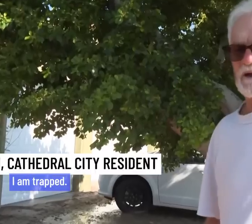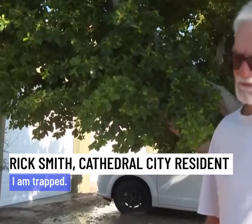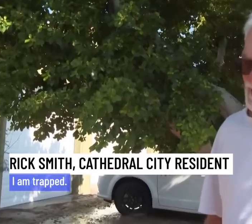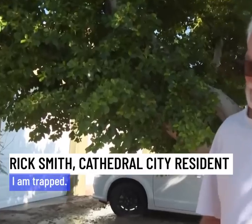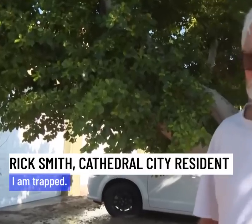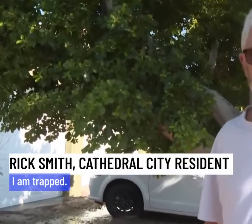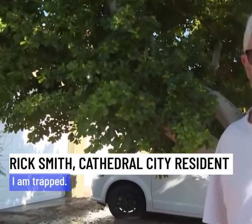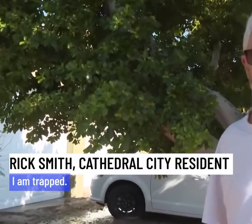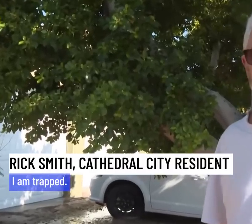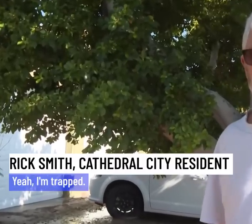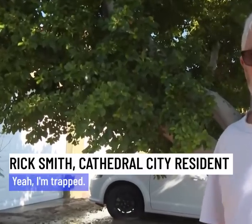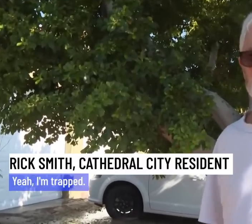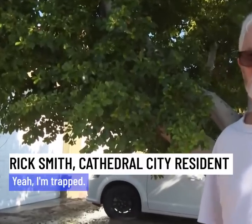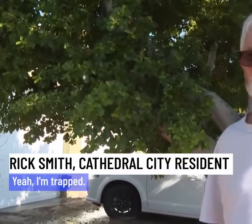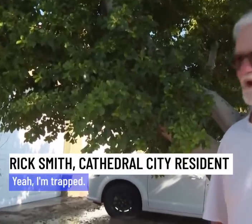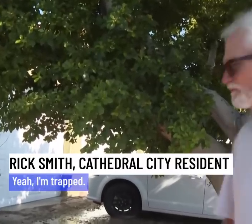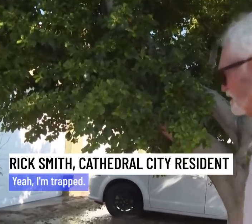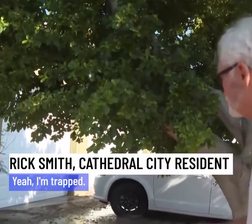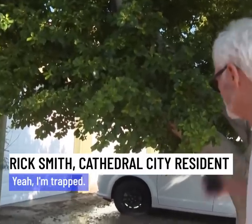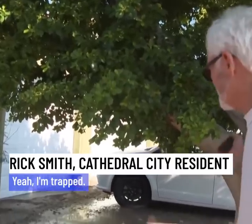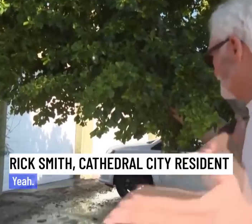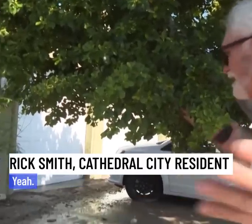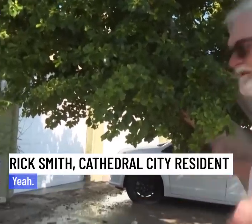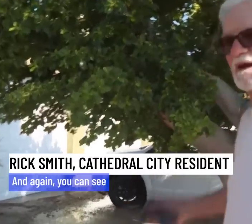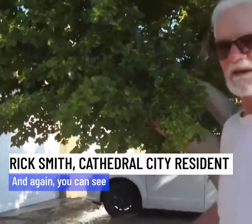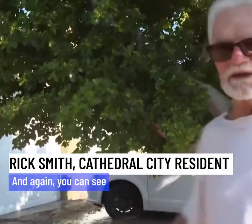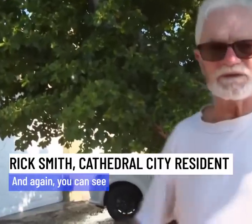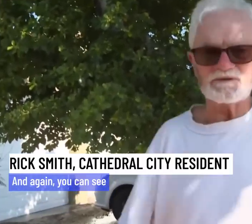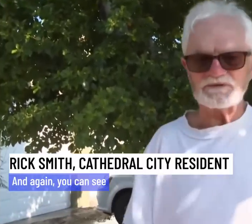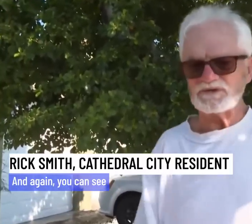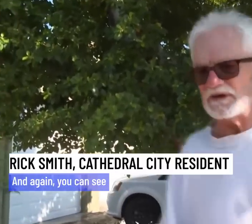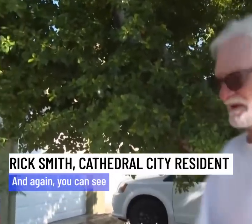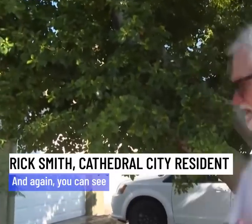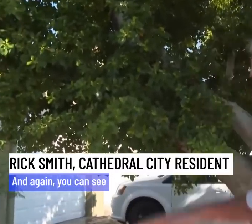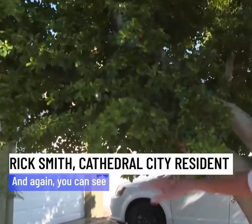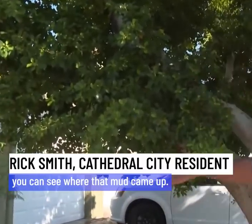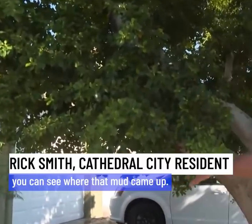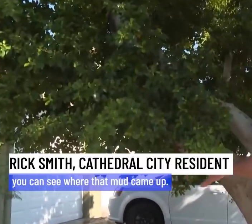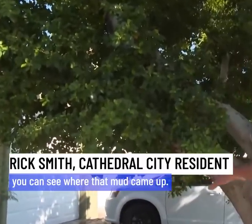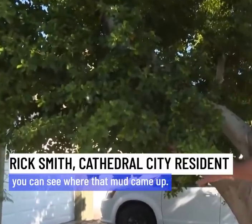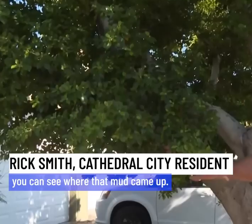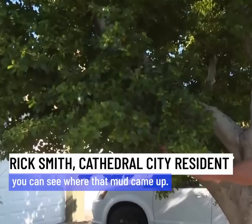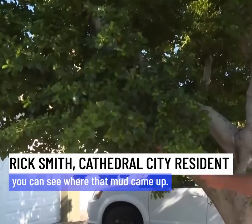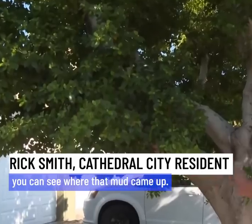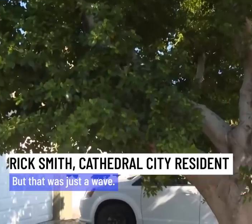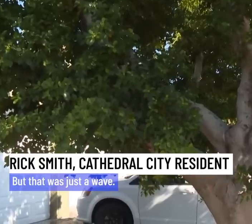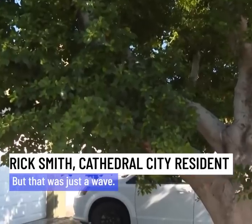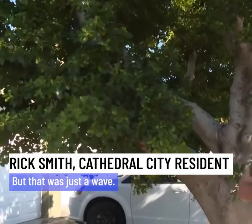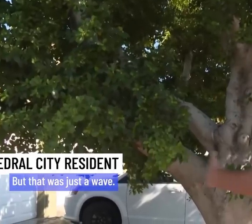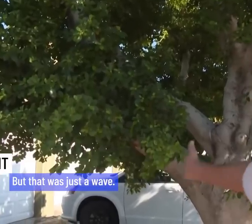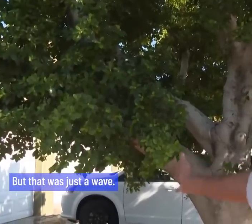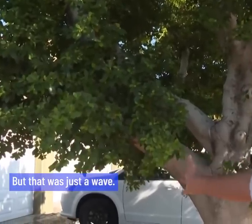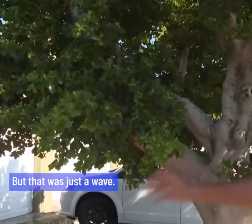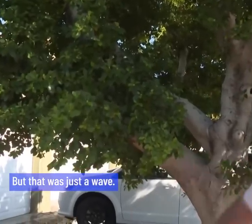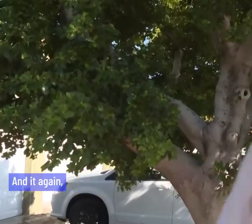trapped here. I am trapped. Yeah, I'm trapped. Just. And again, you can see where the mud came up, but that was